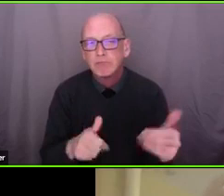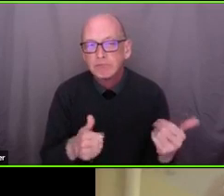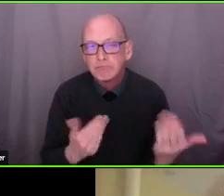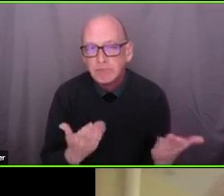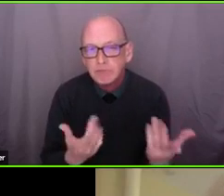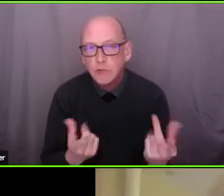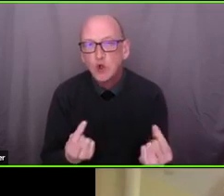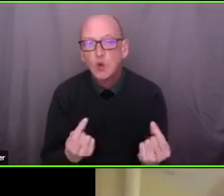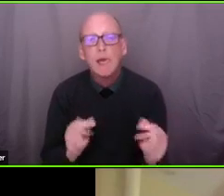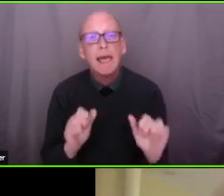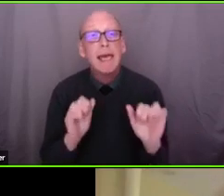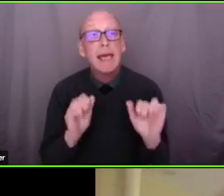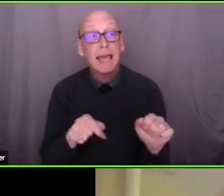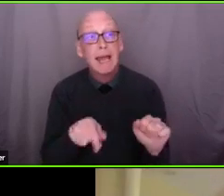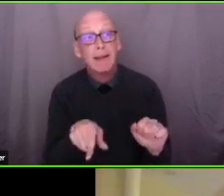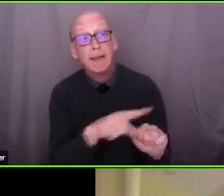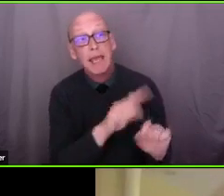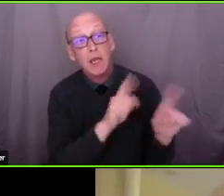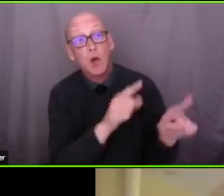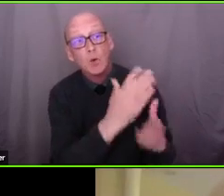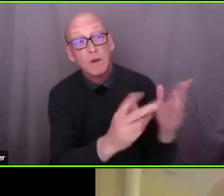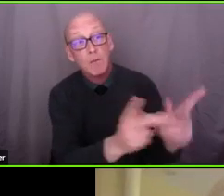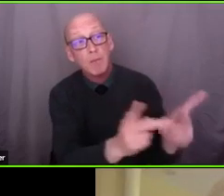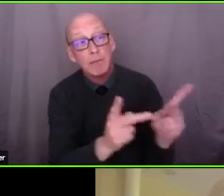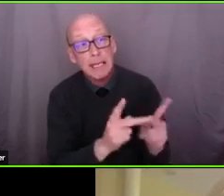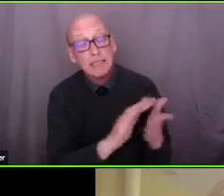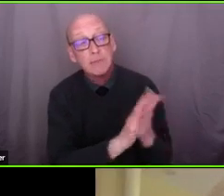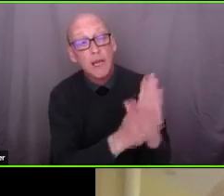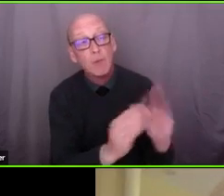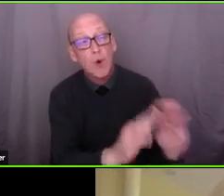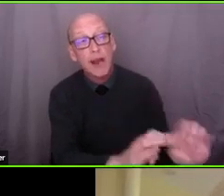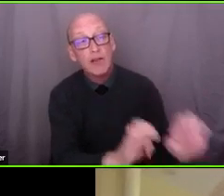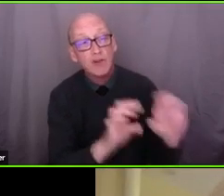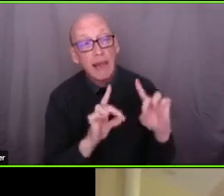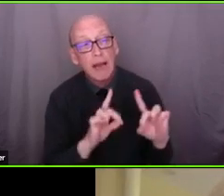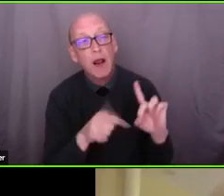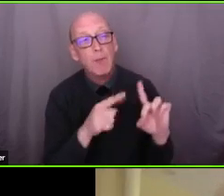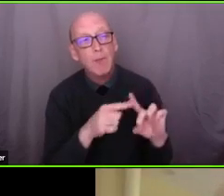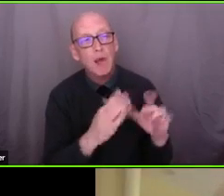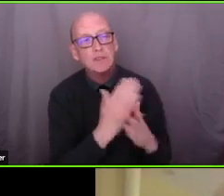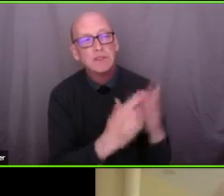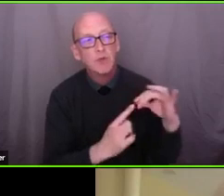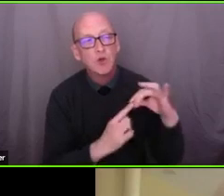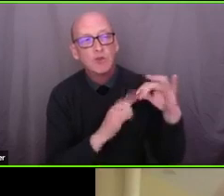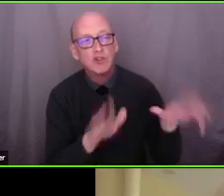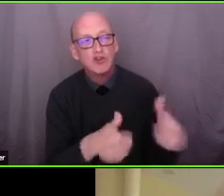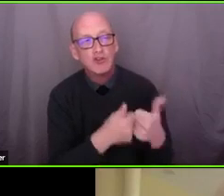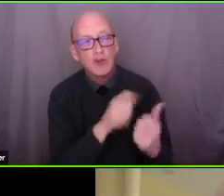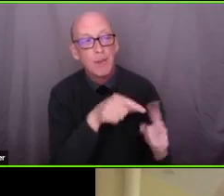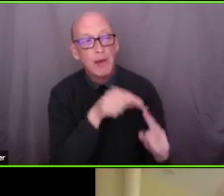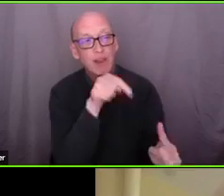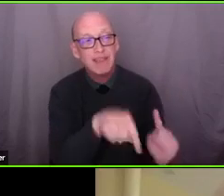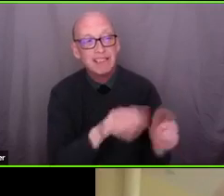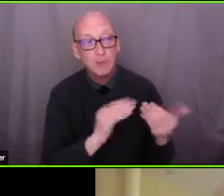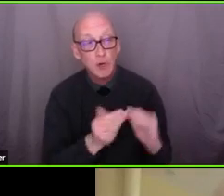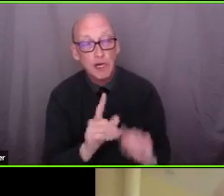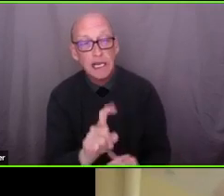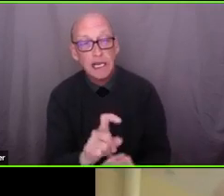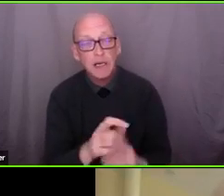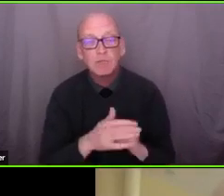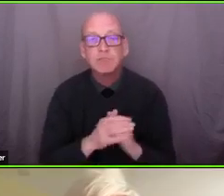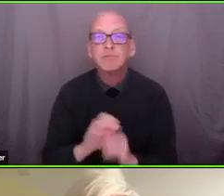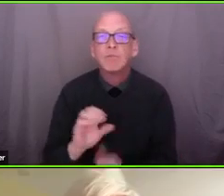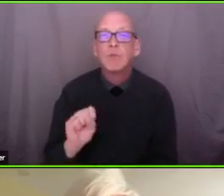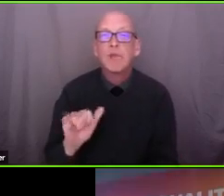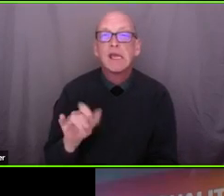can become more educated on some of these unique challenges that this particular community faces?